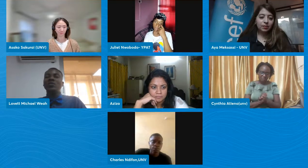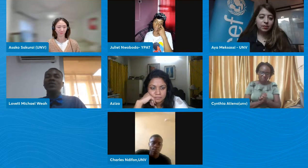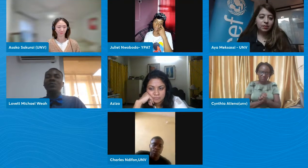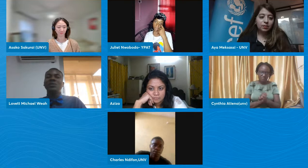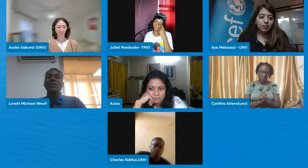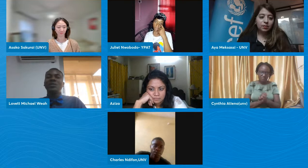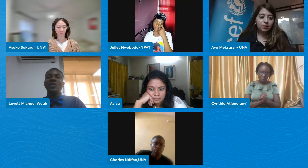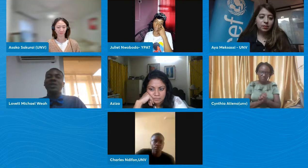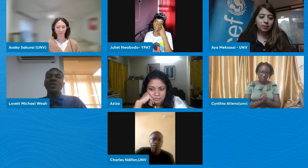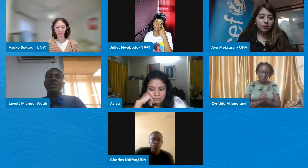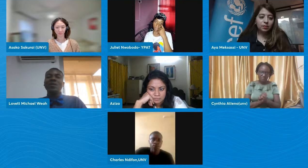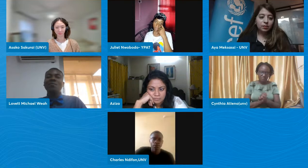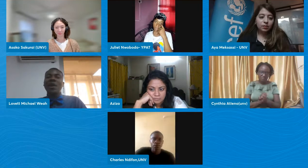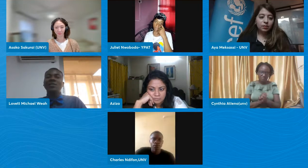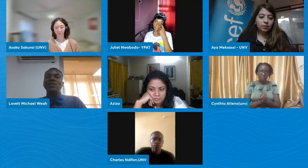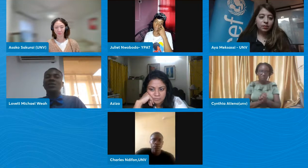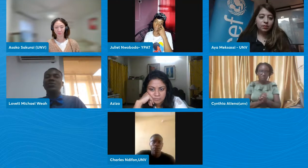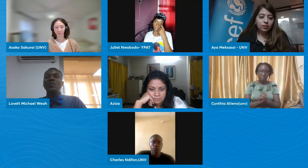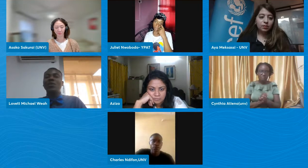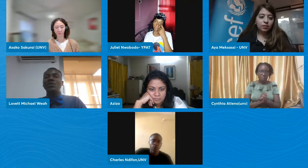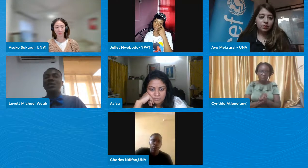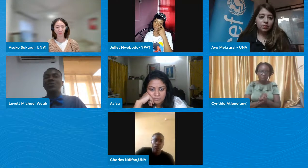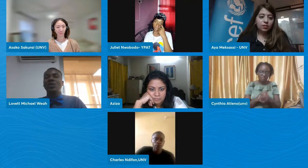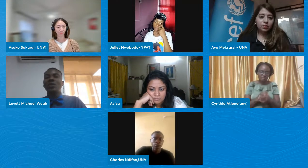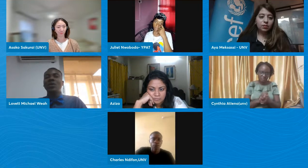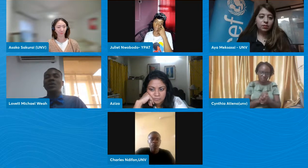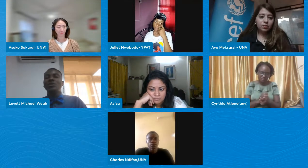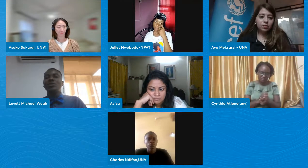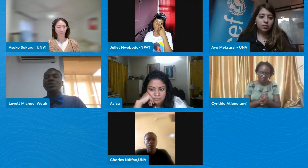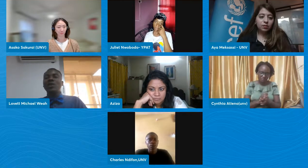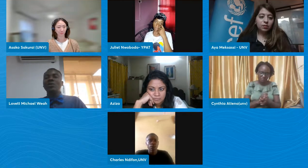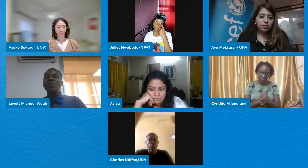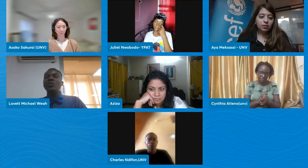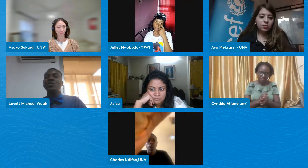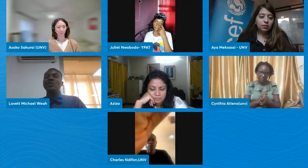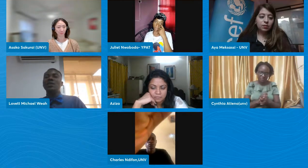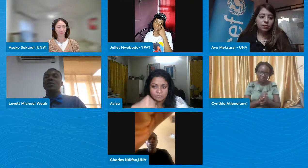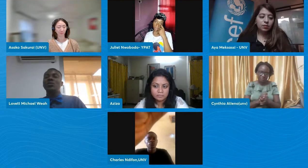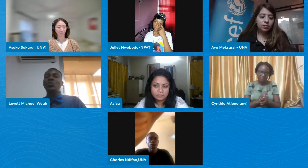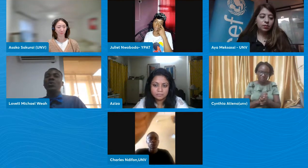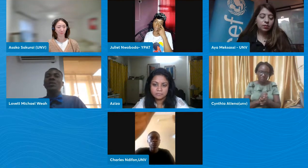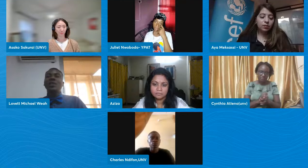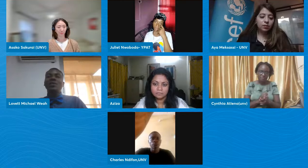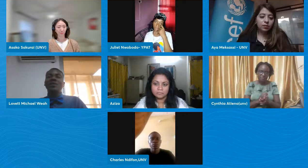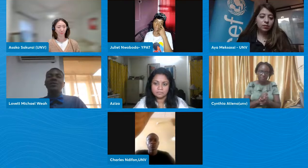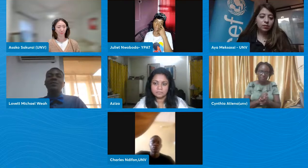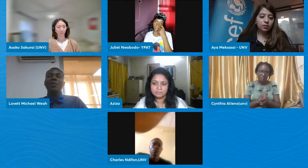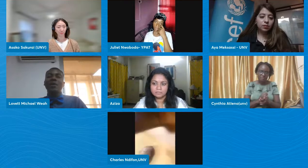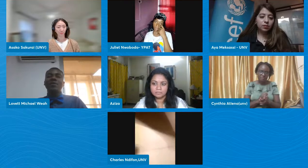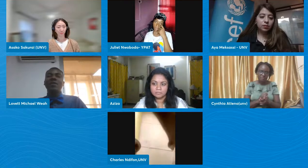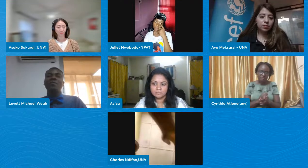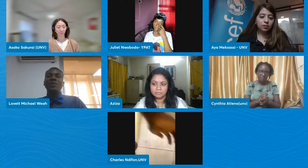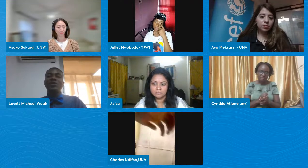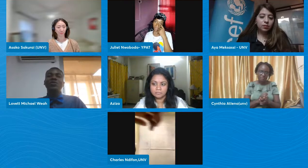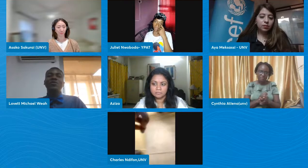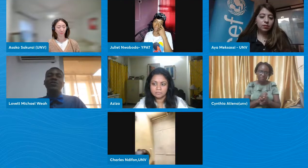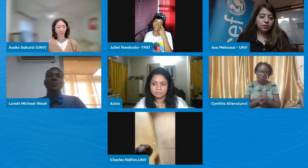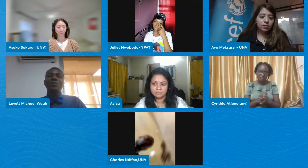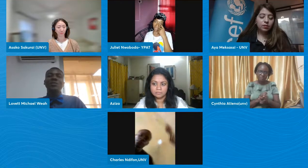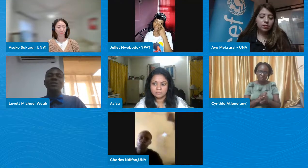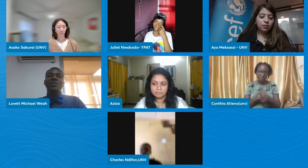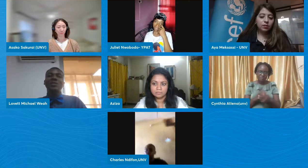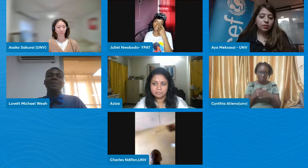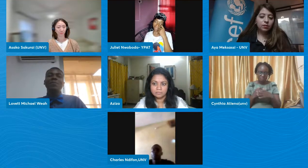for persons with disabilities, their impact is also felt as well. So those are the two things, two ways I think persons